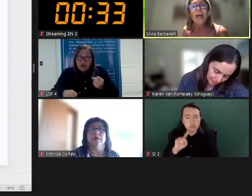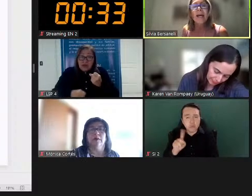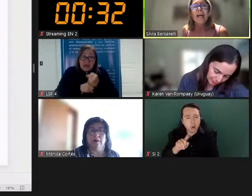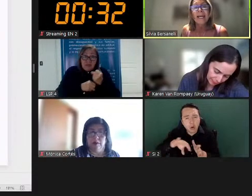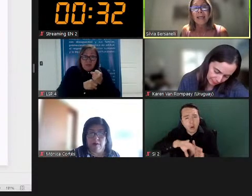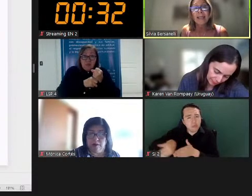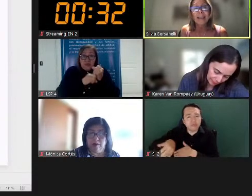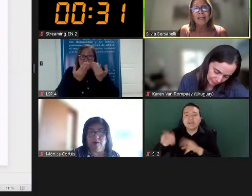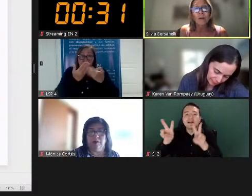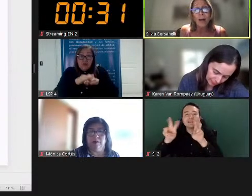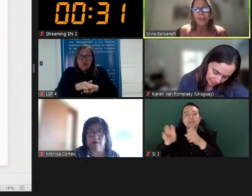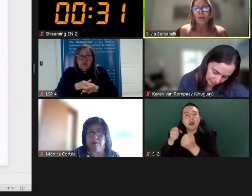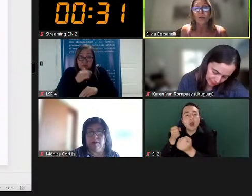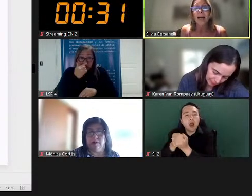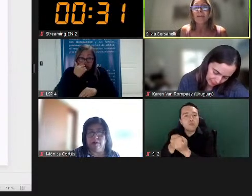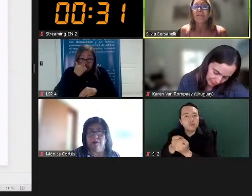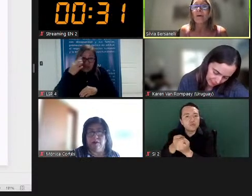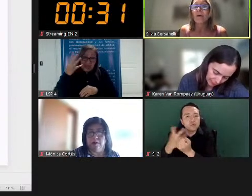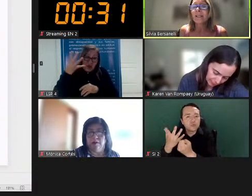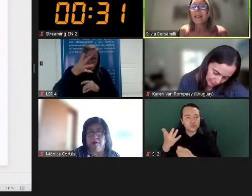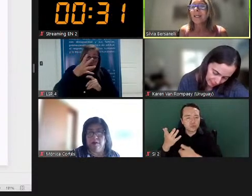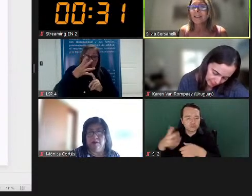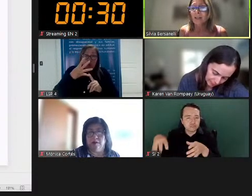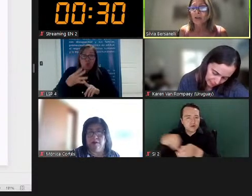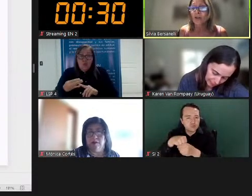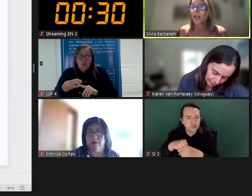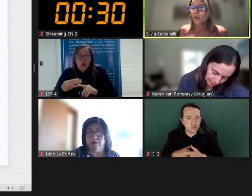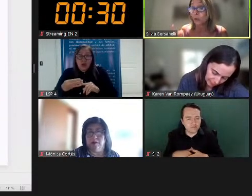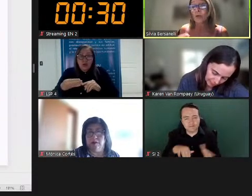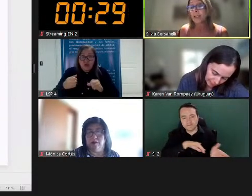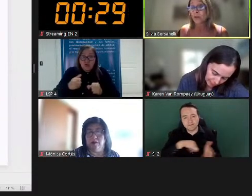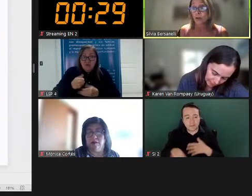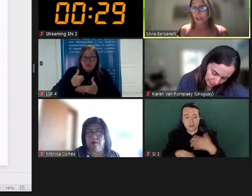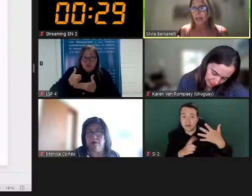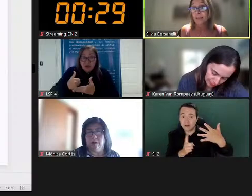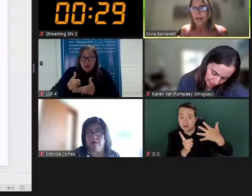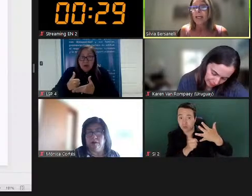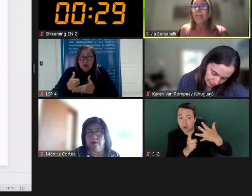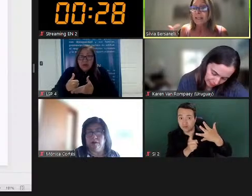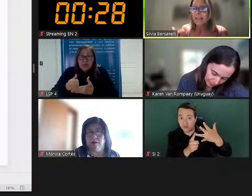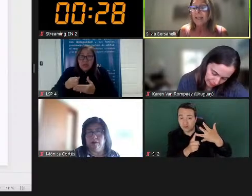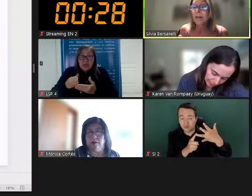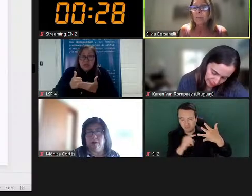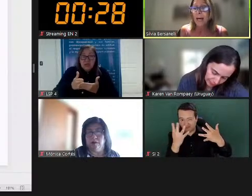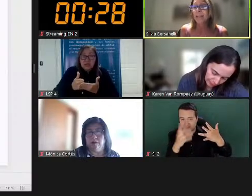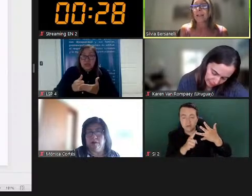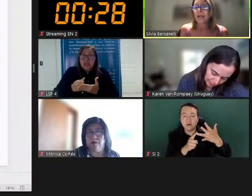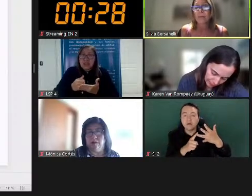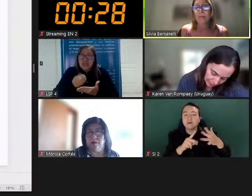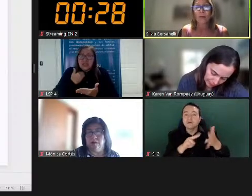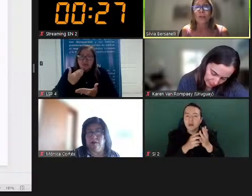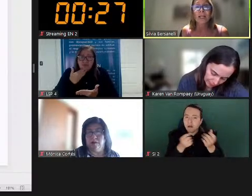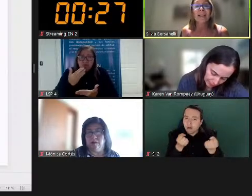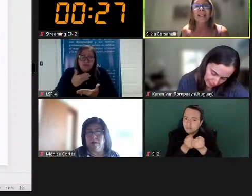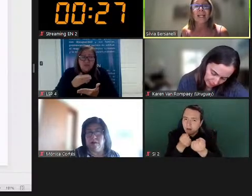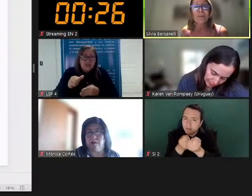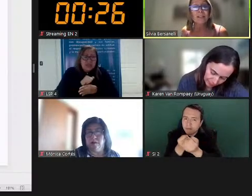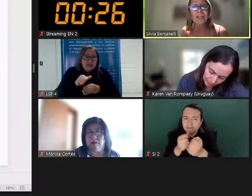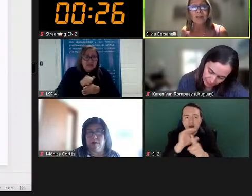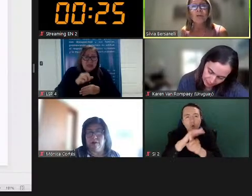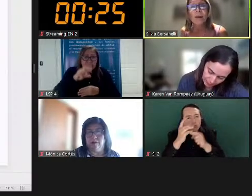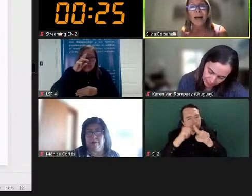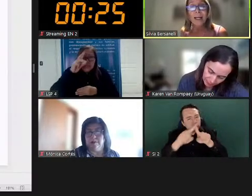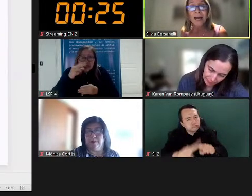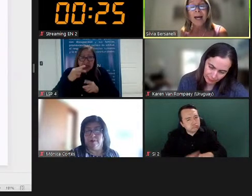have schools for supporting inclusion fourth favor the development of other cultures that will